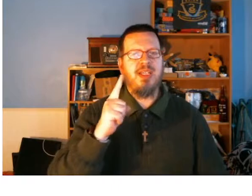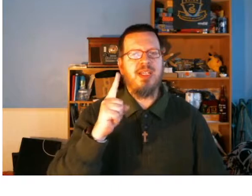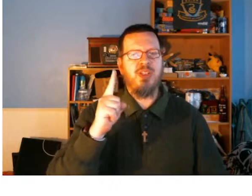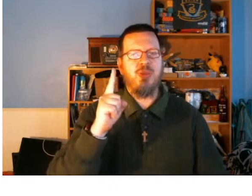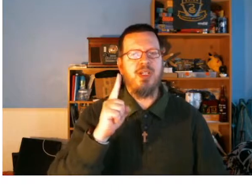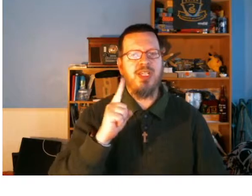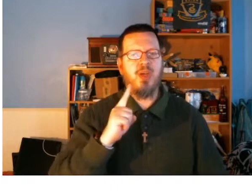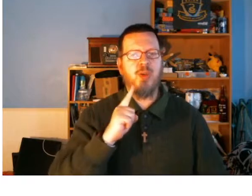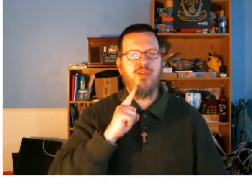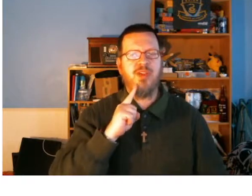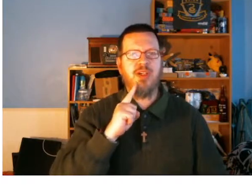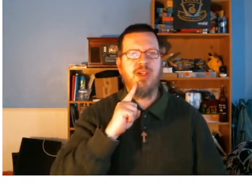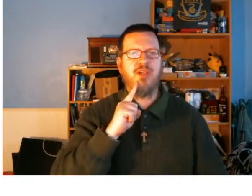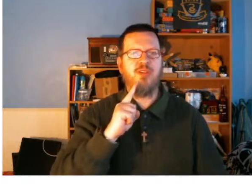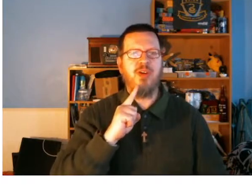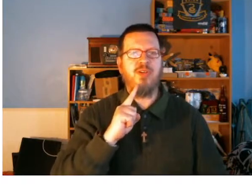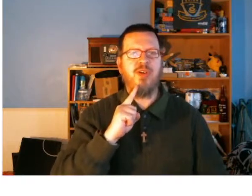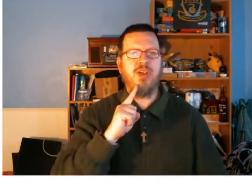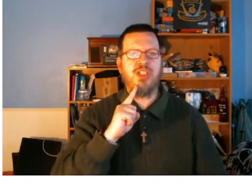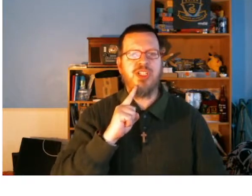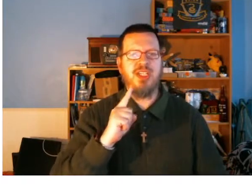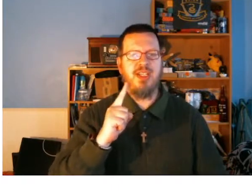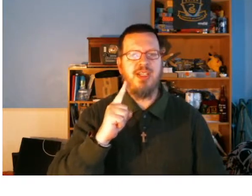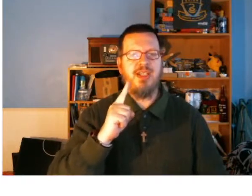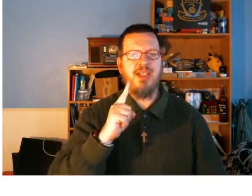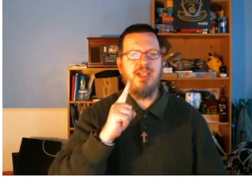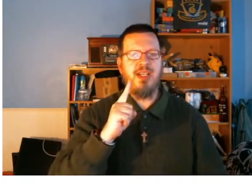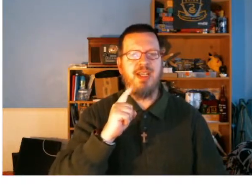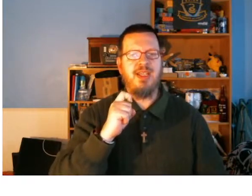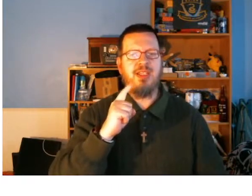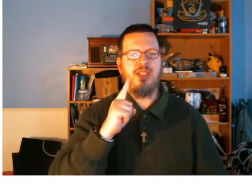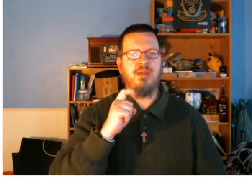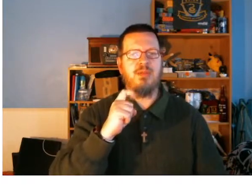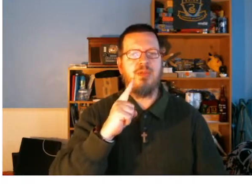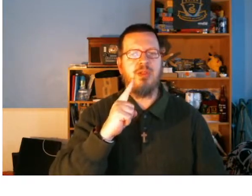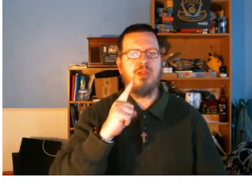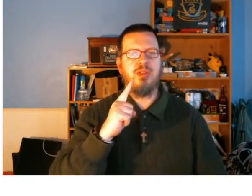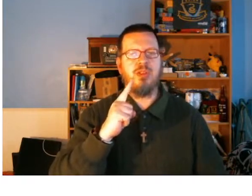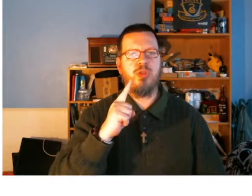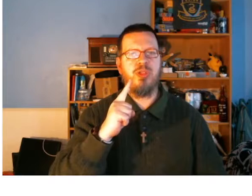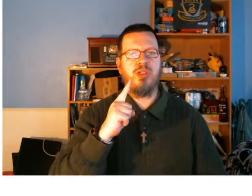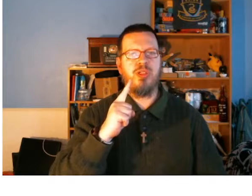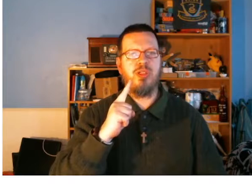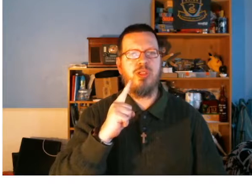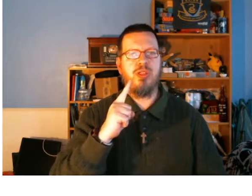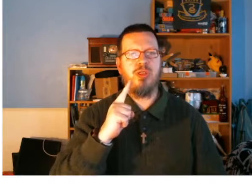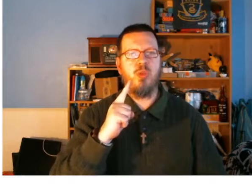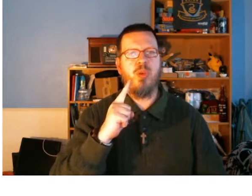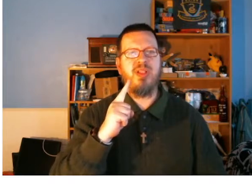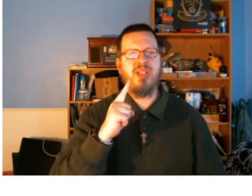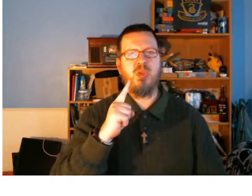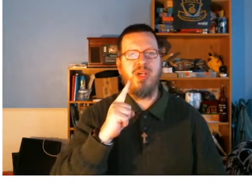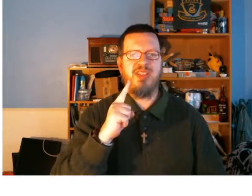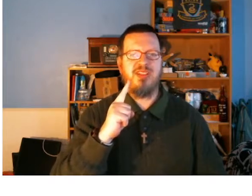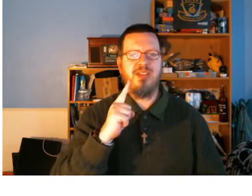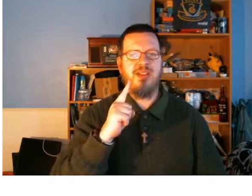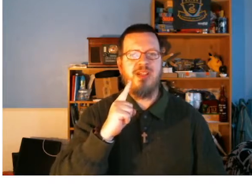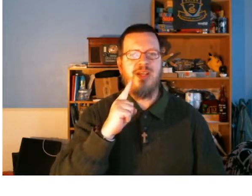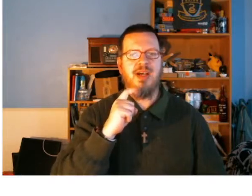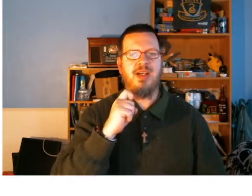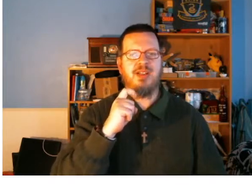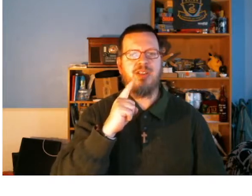Whoever is, we're going to take our one finger in front of our chin and sort of wiggle it